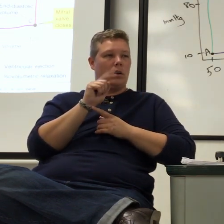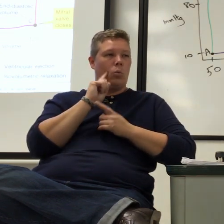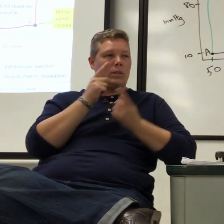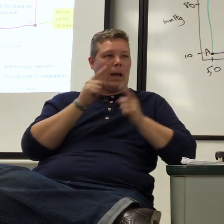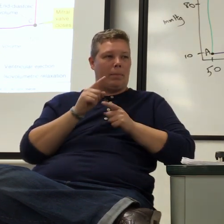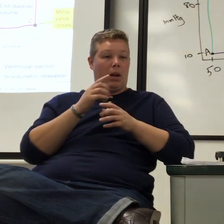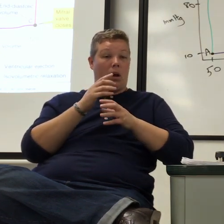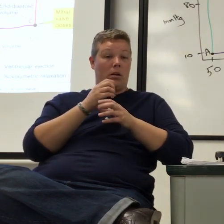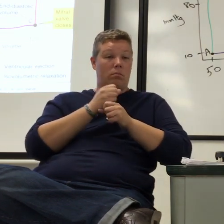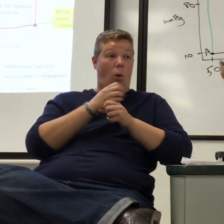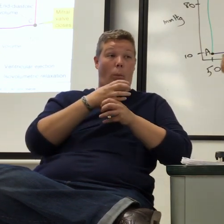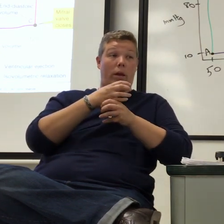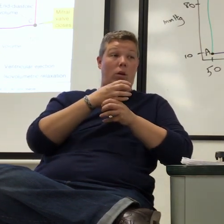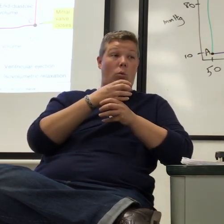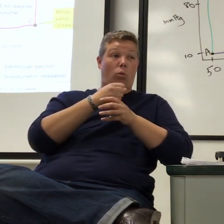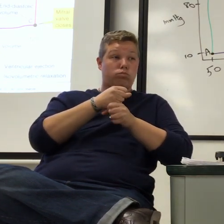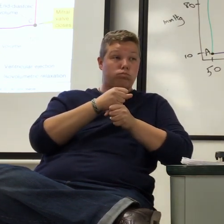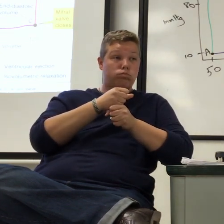point